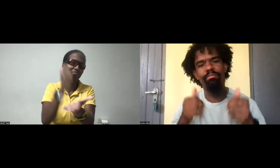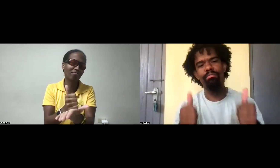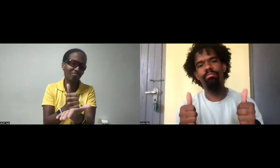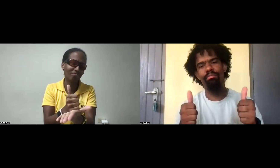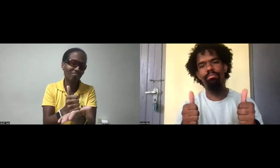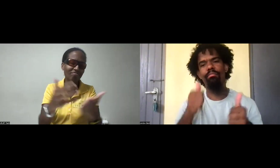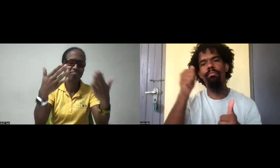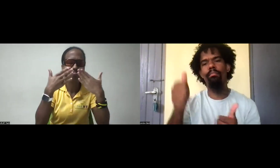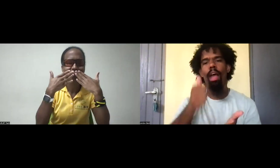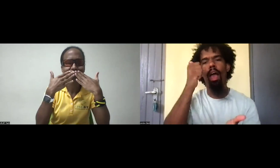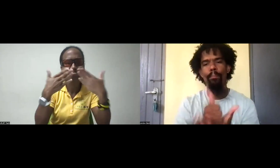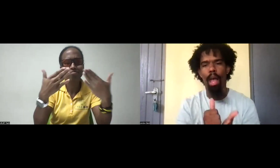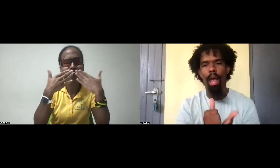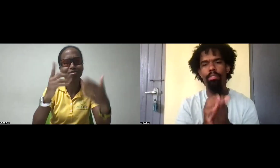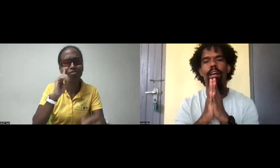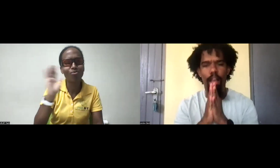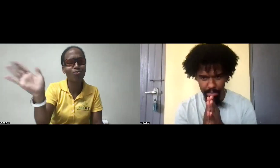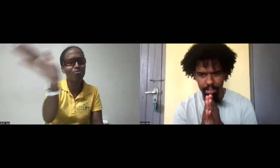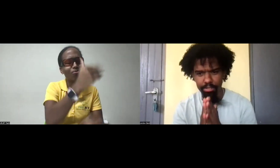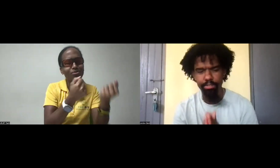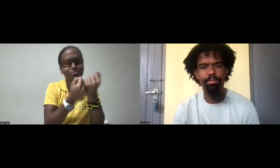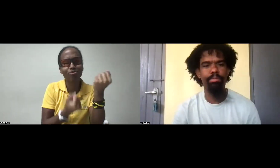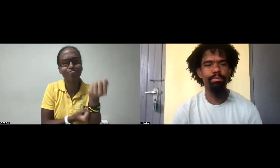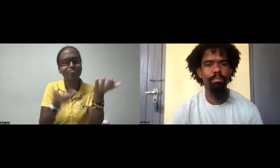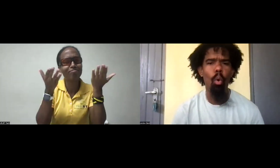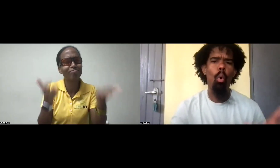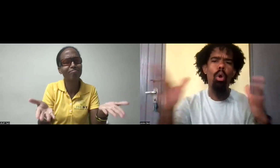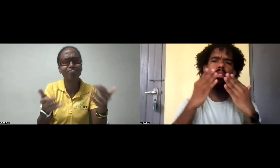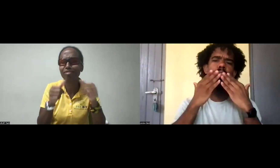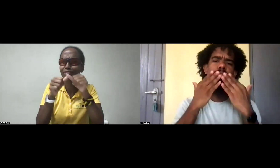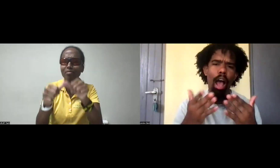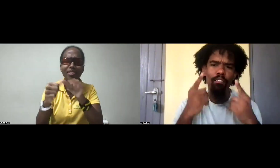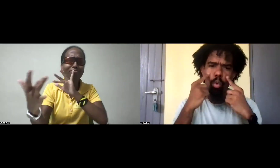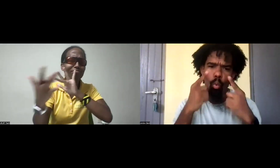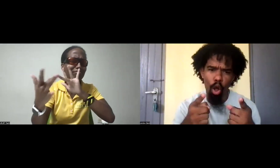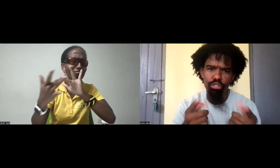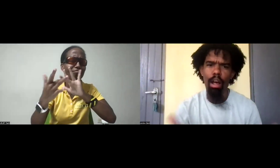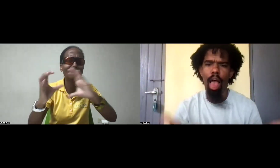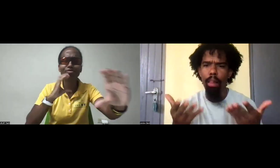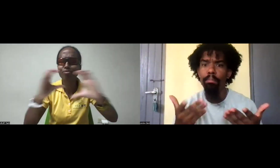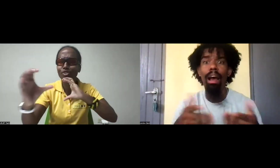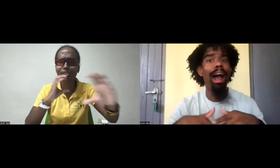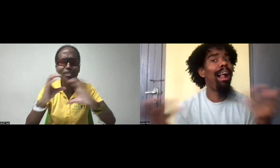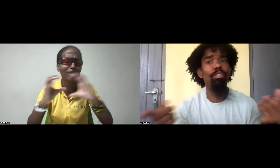All right. Amen. So thank you for your presence, to their support. Continue